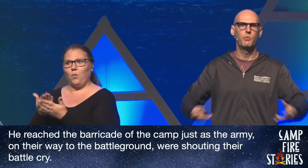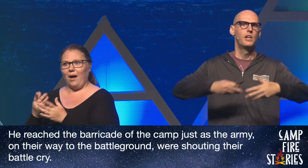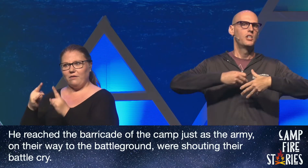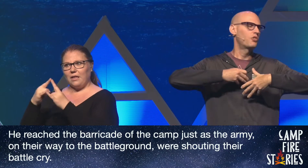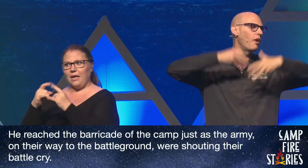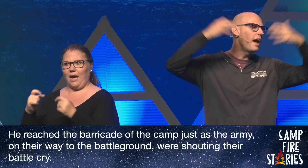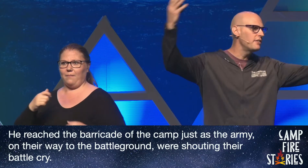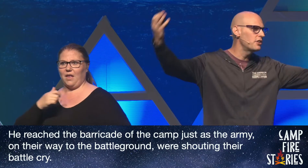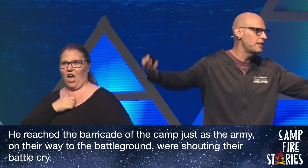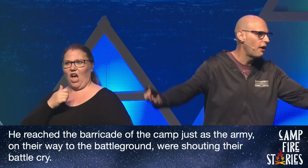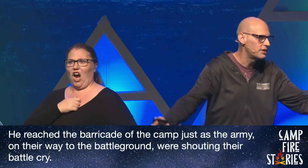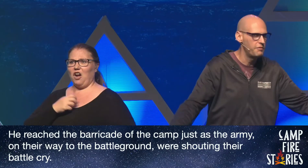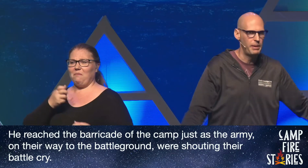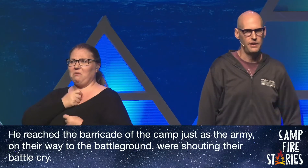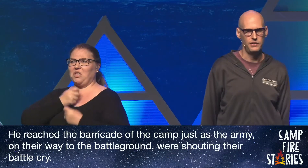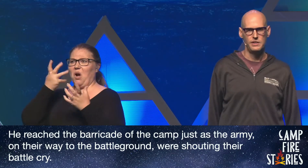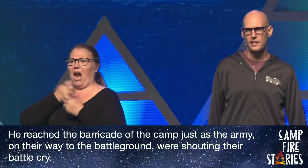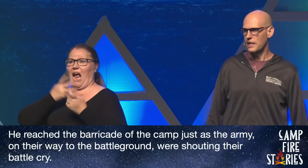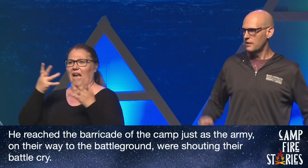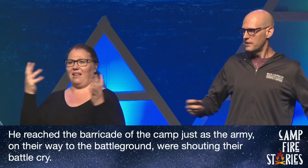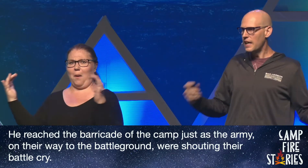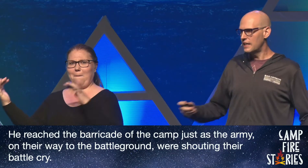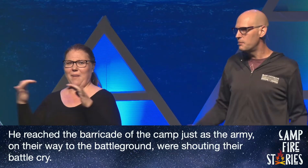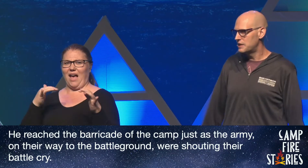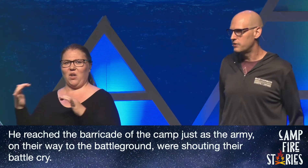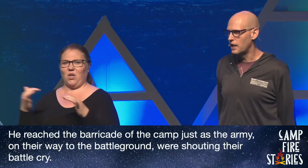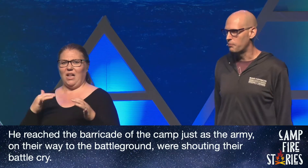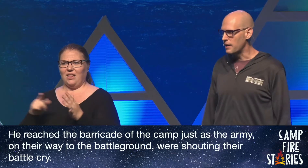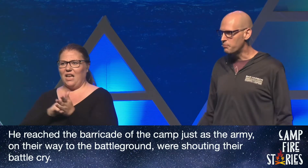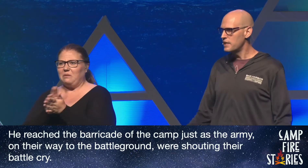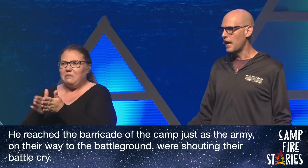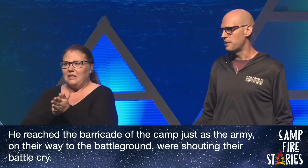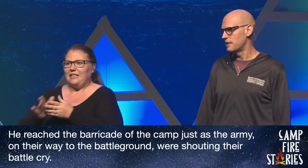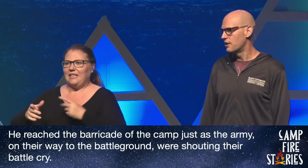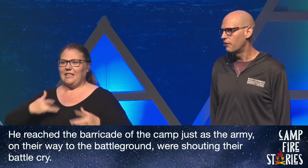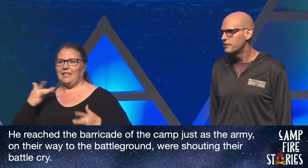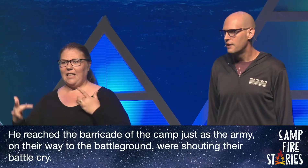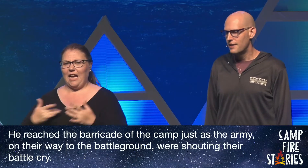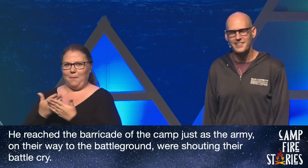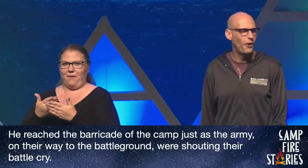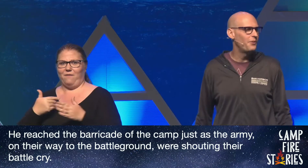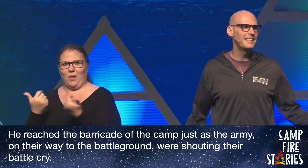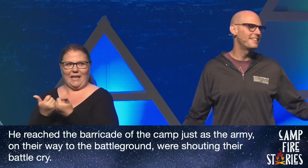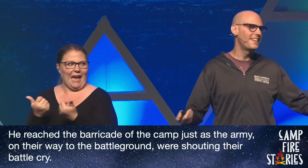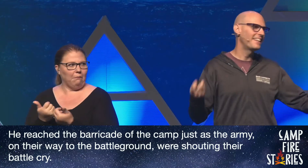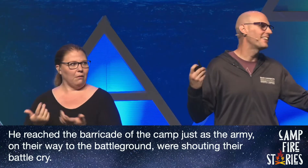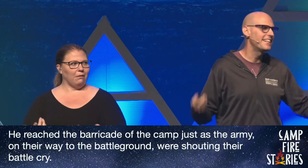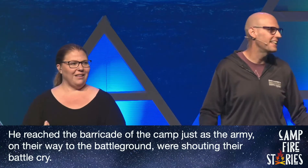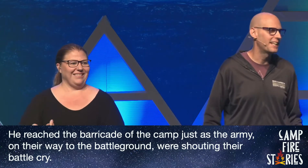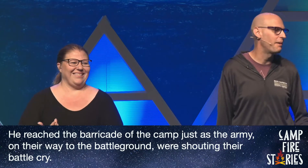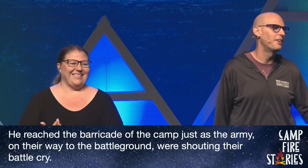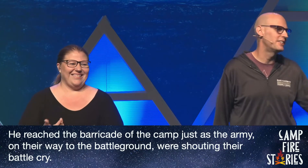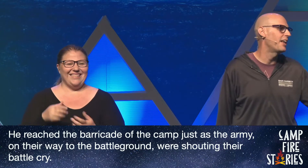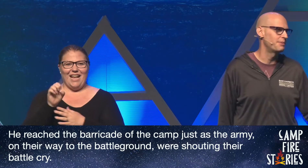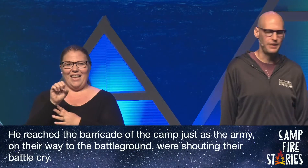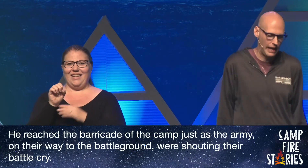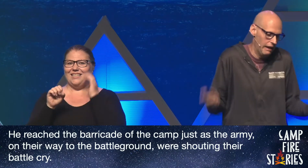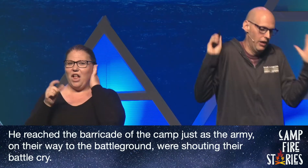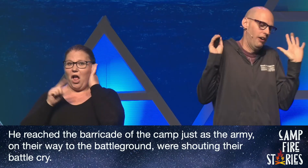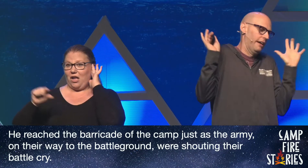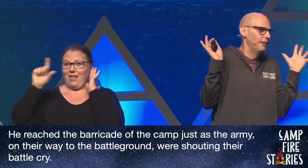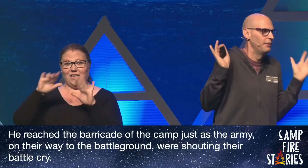out and they were crying their shouts of battle, like psyching themselves up, right? Pre-gaming, you know? Only Goliath's going to come out and challenge them.